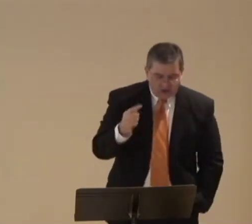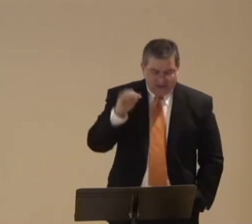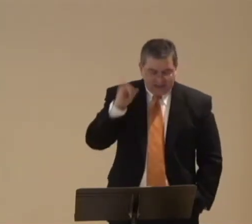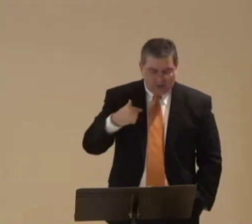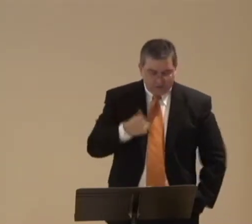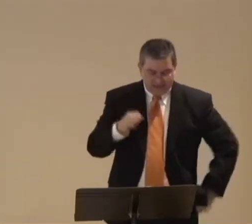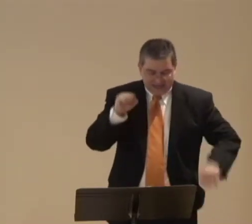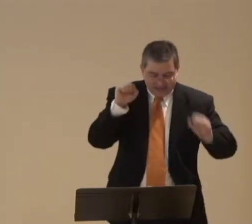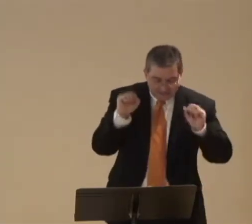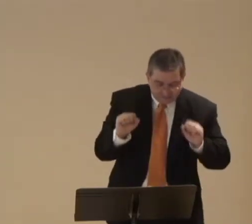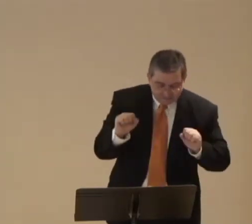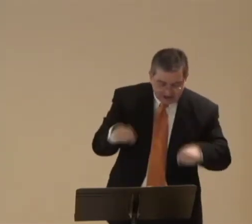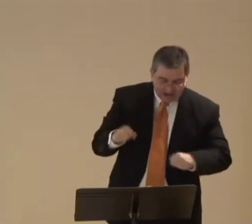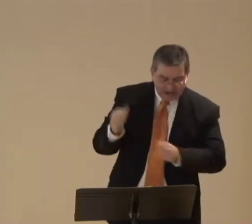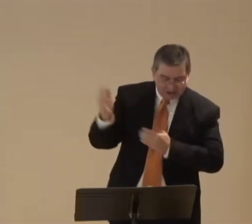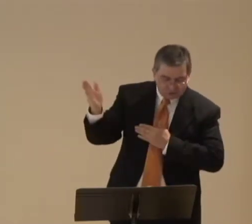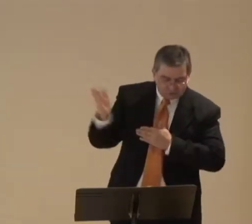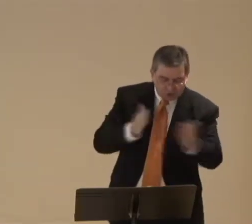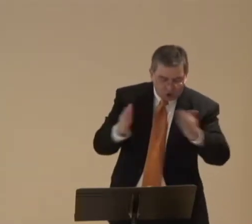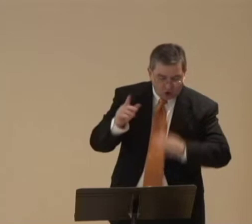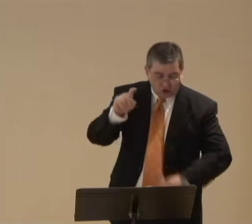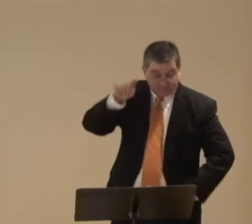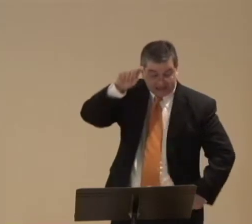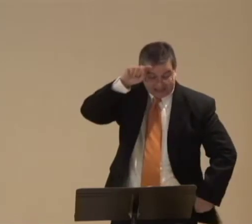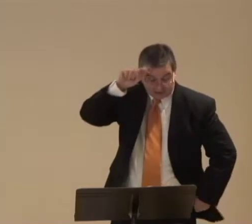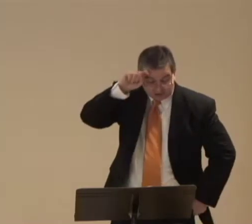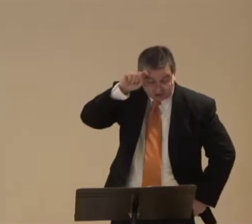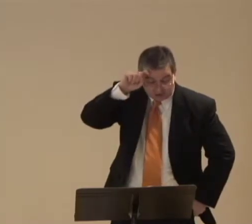alone that we may serve the Egyptians?